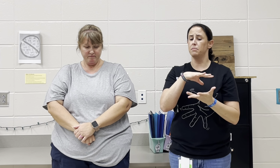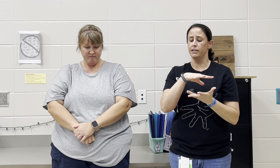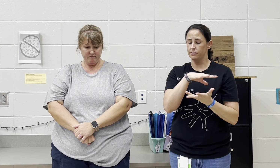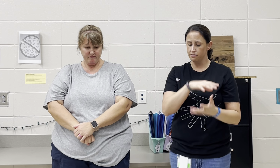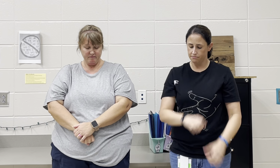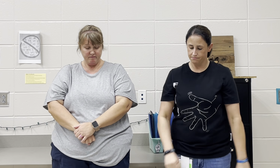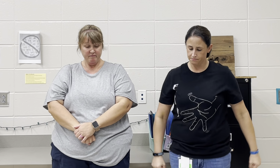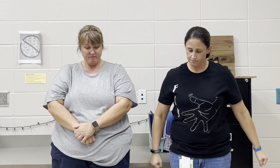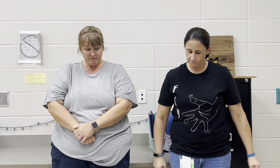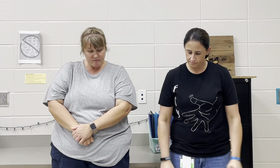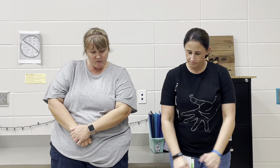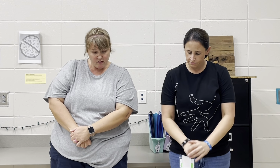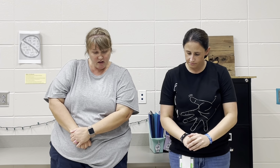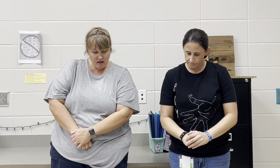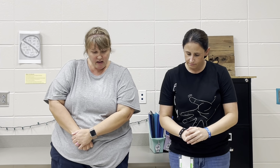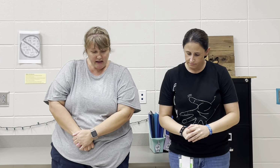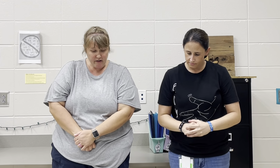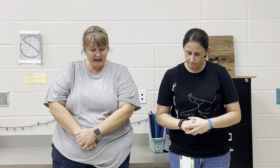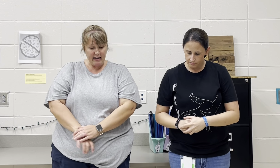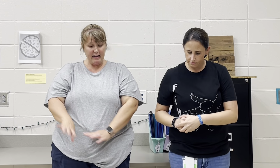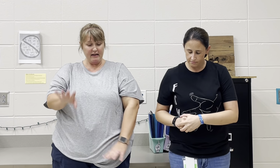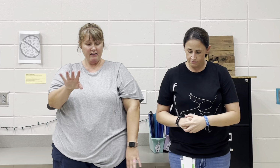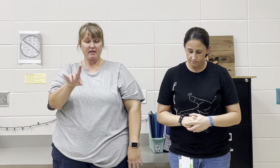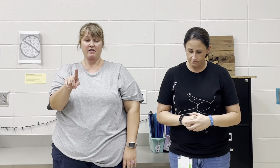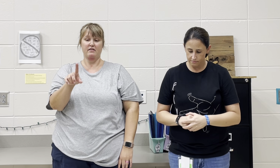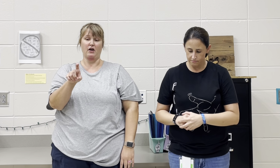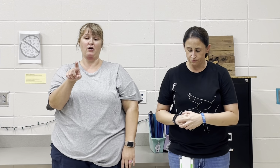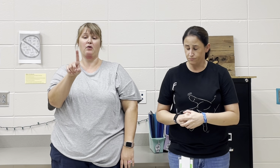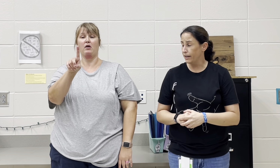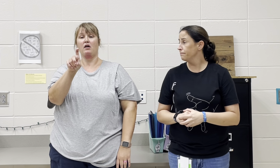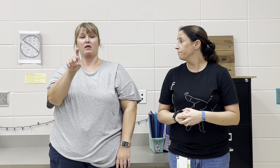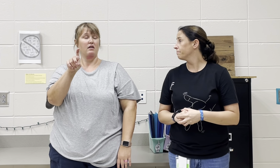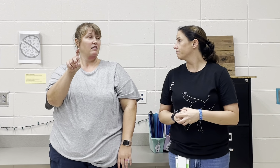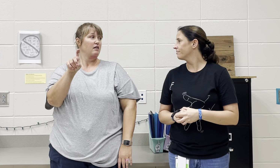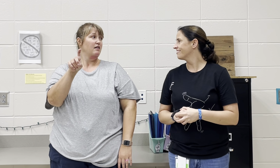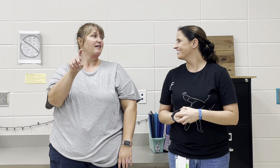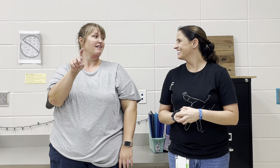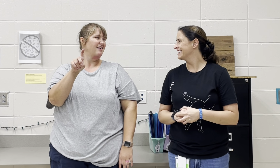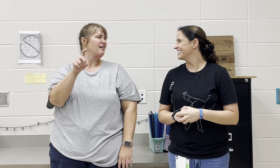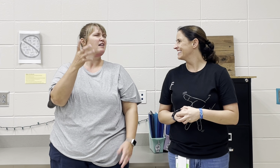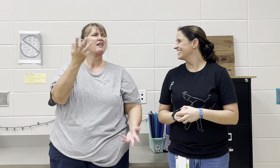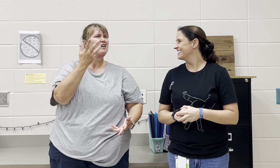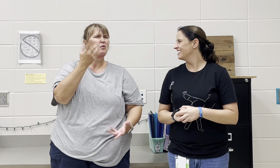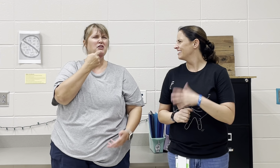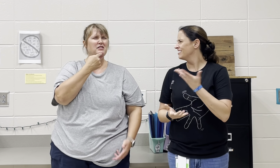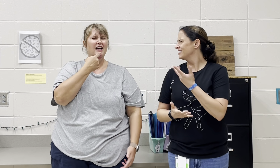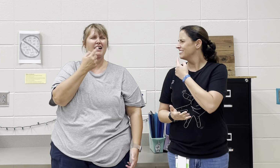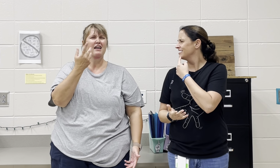mind. Hearing aid. So What? what'd you say?